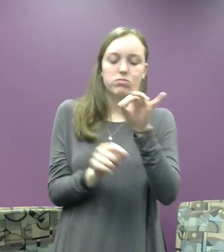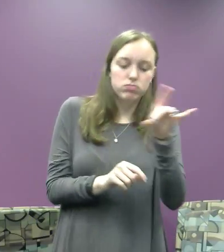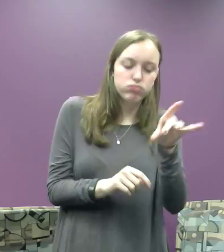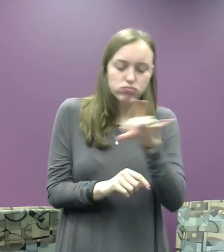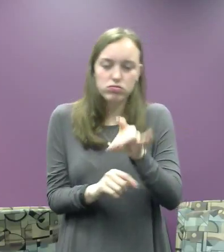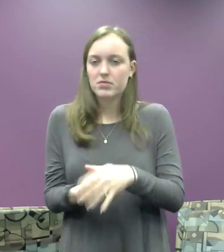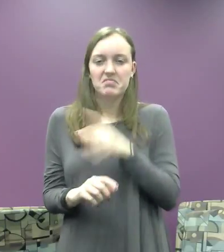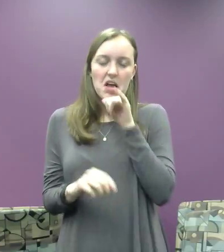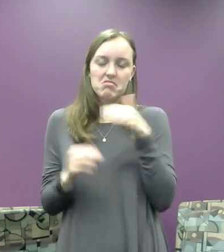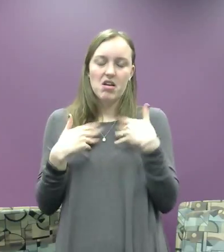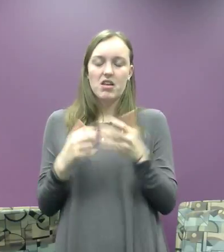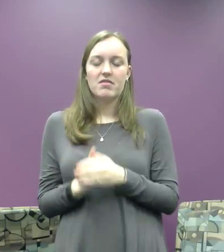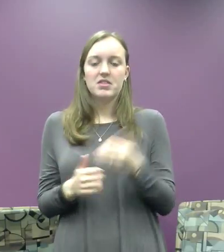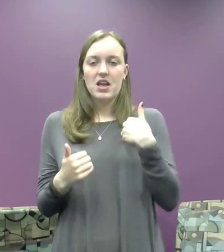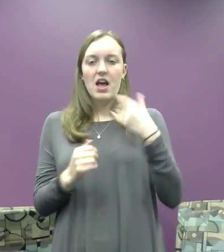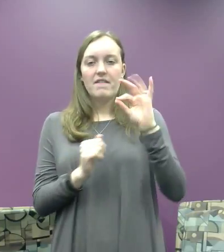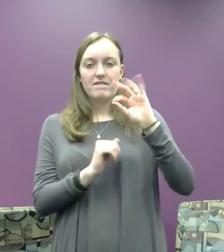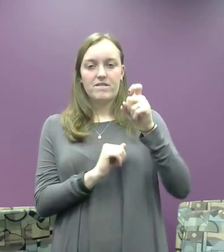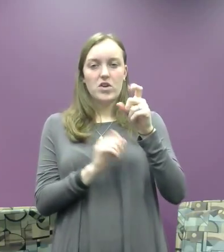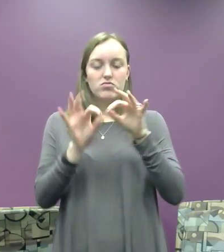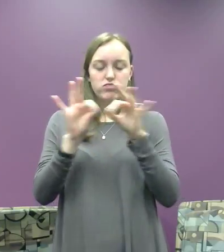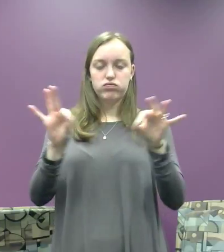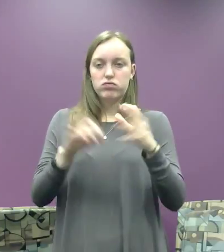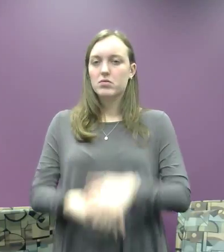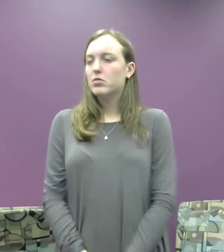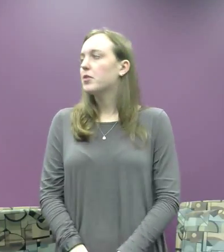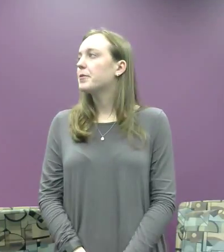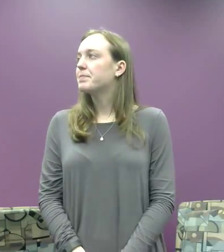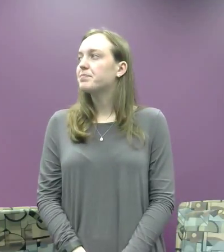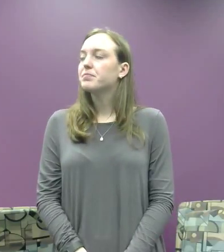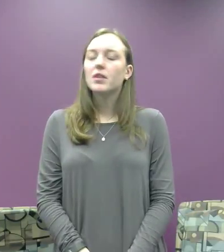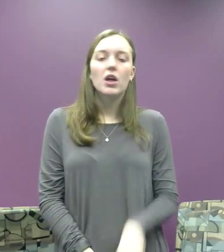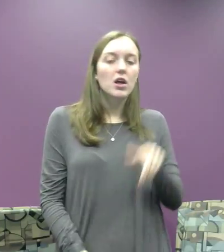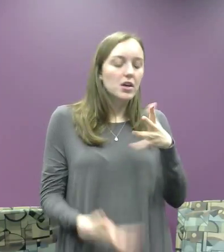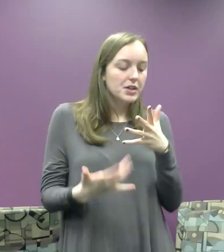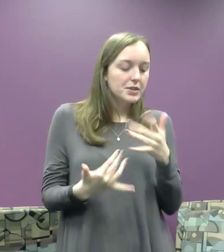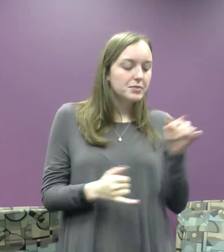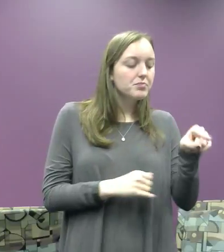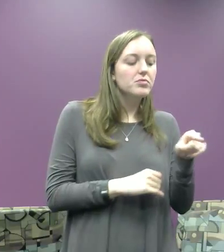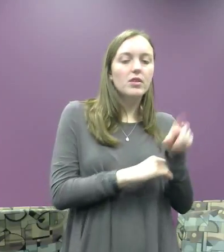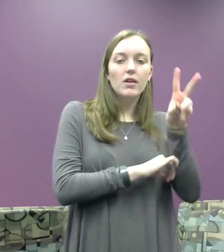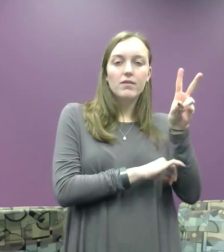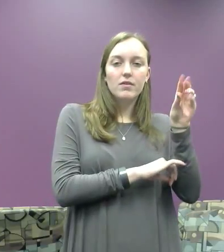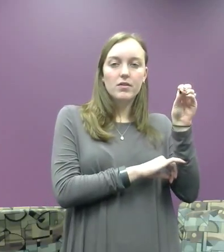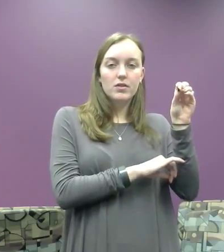be. When we talk about volume, that applies to a three-dimensional figure. And this